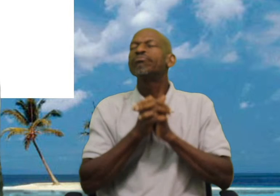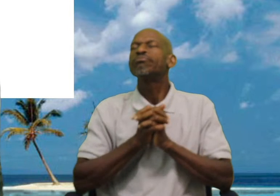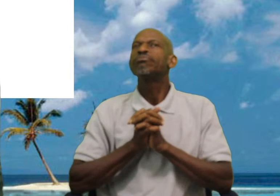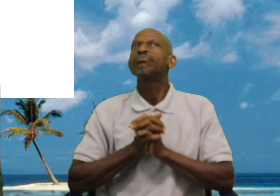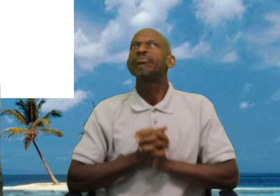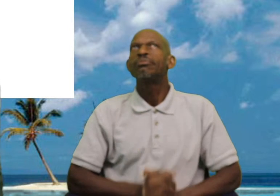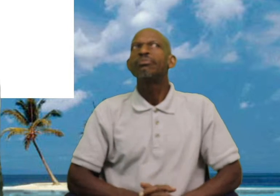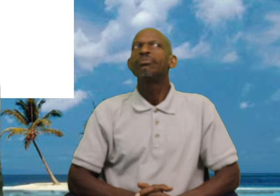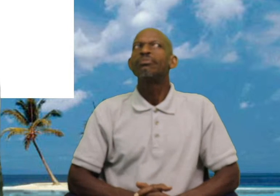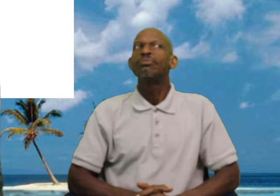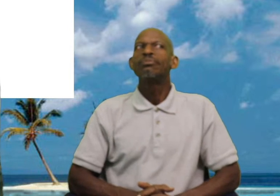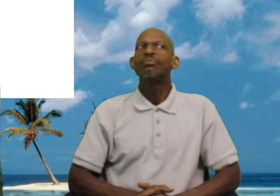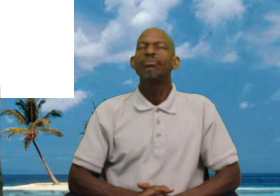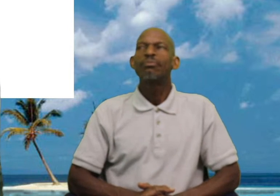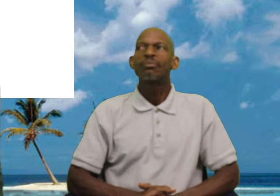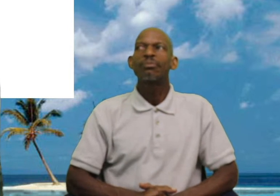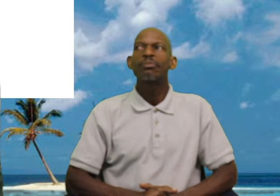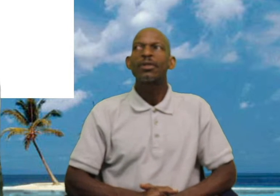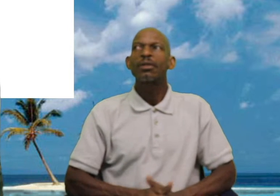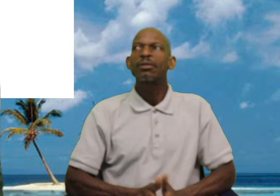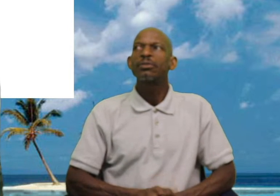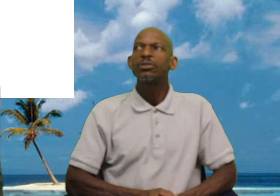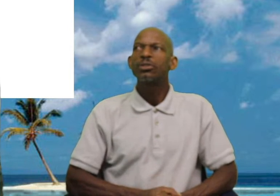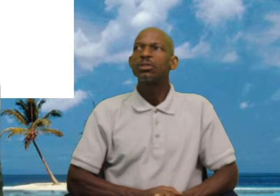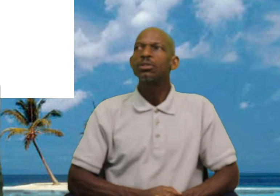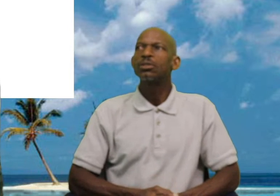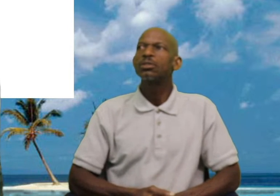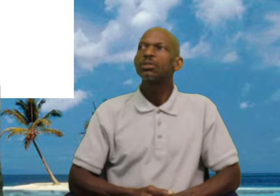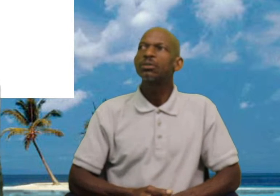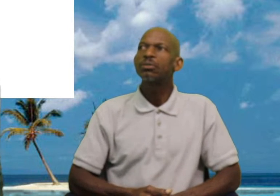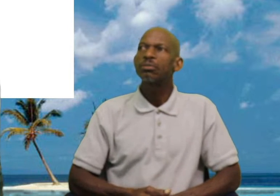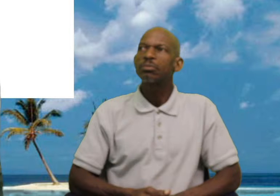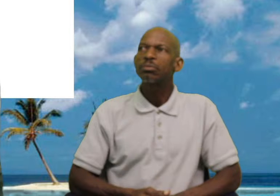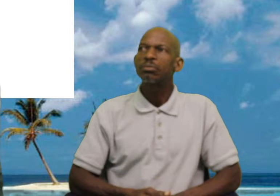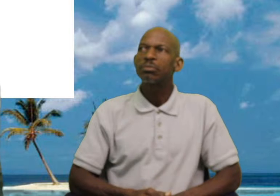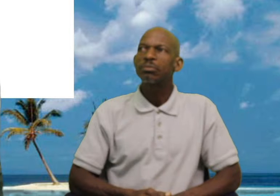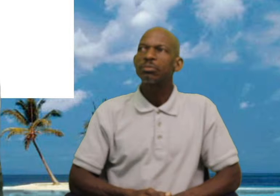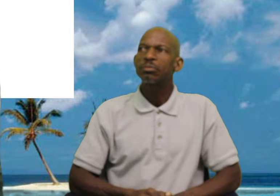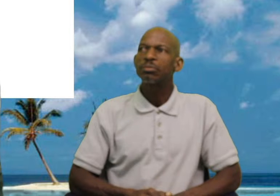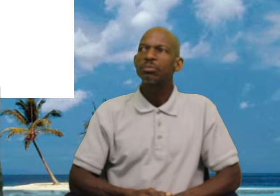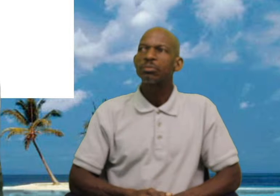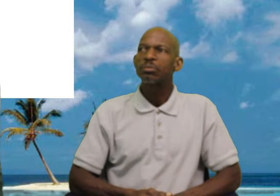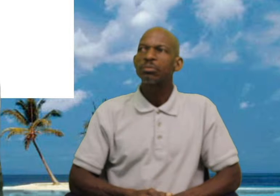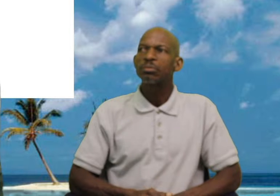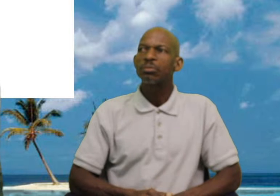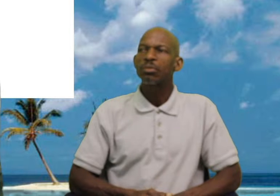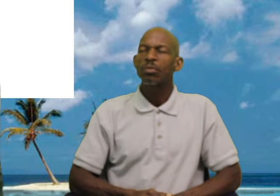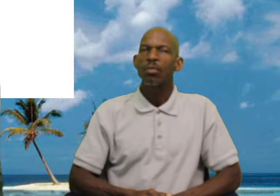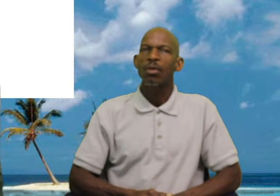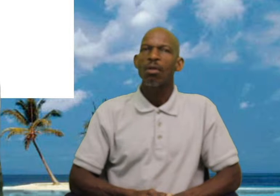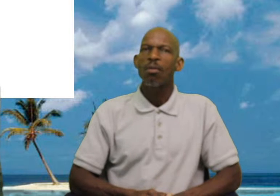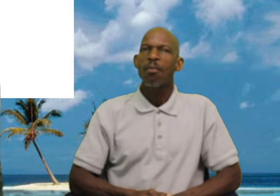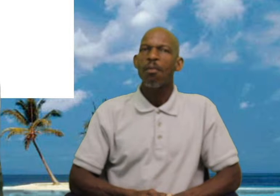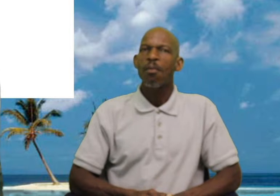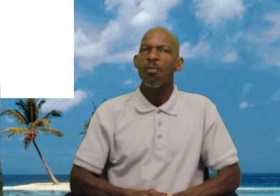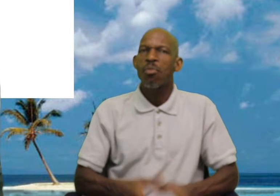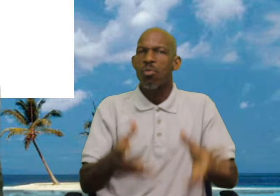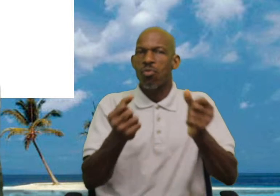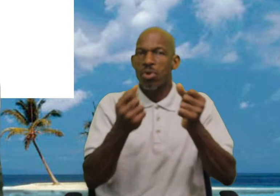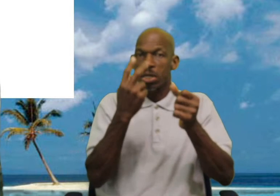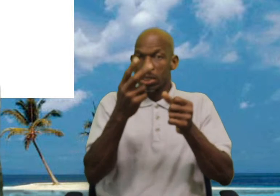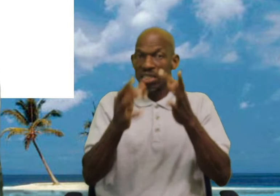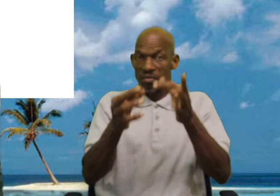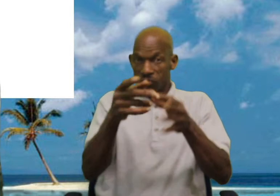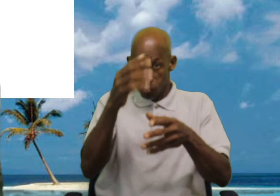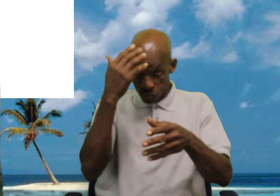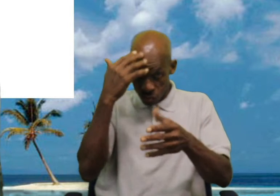And we want to get the meaning of them. So we'll look at how the meaning. So I want to see if you all know the meanings of them.